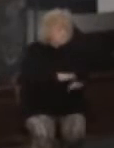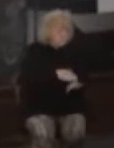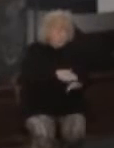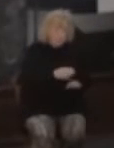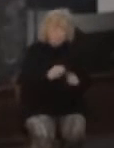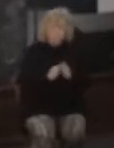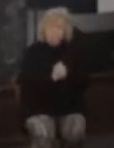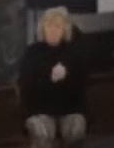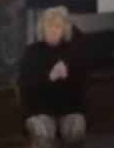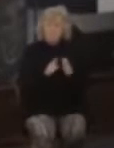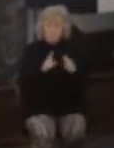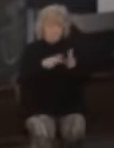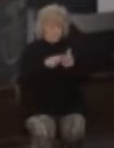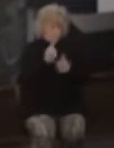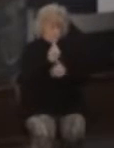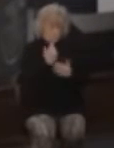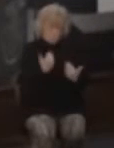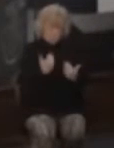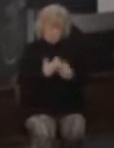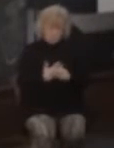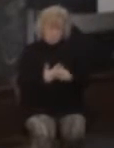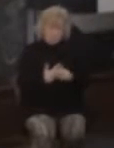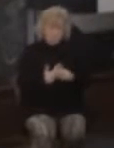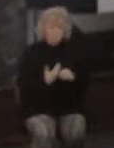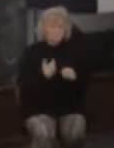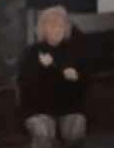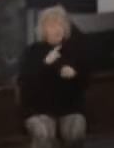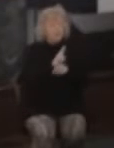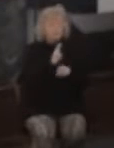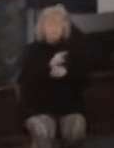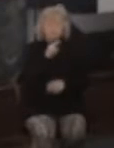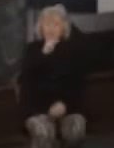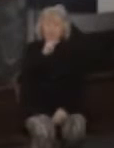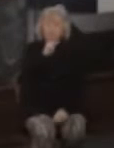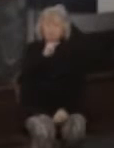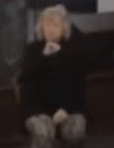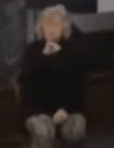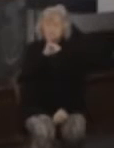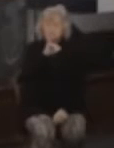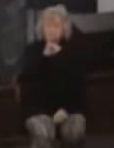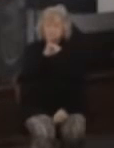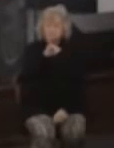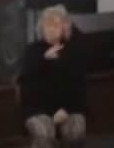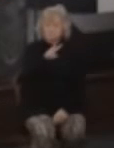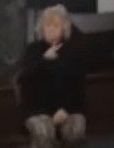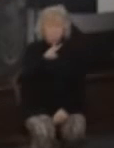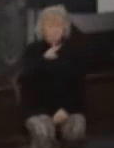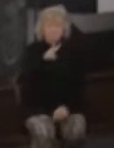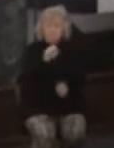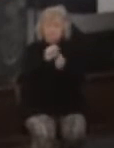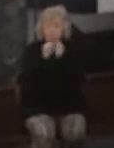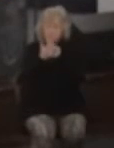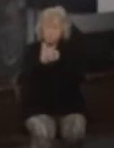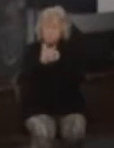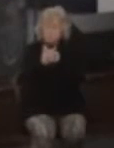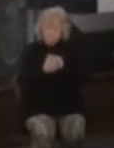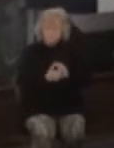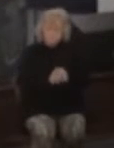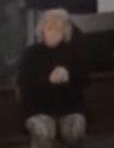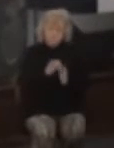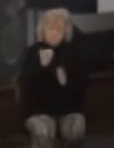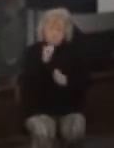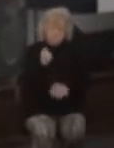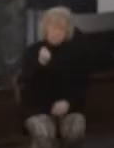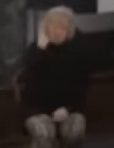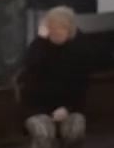18, verse 1. And I'll be using the New International Version translation. So that's the same translation you'll see